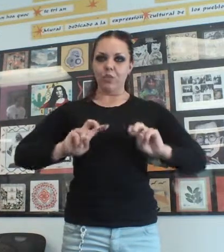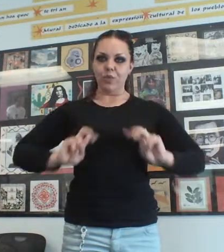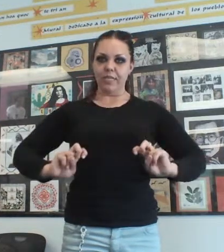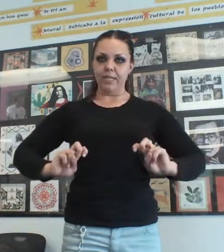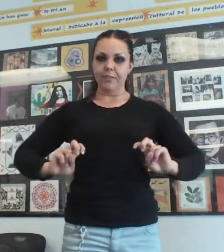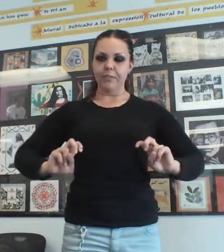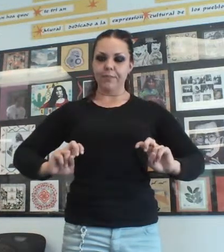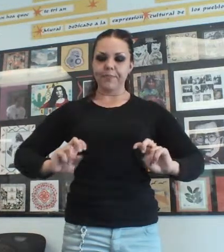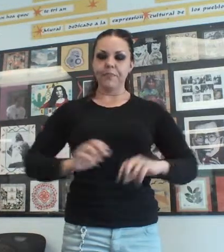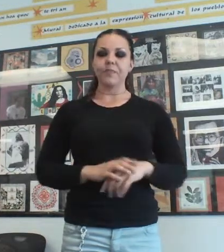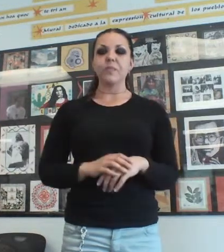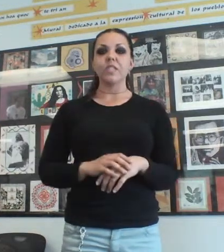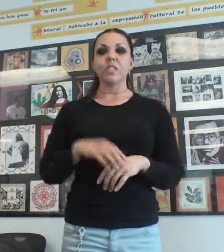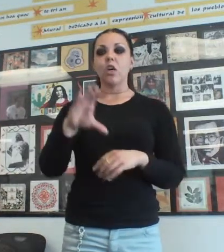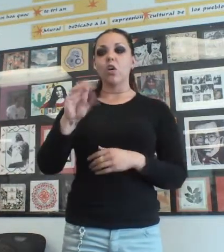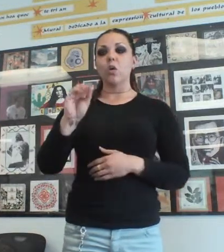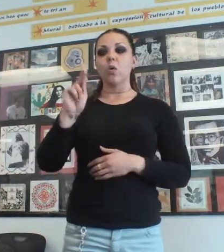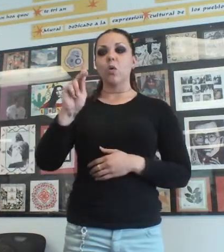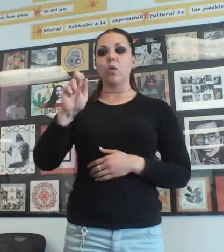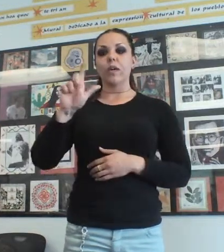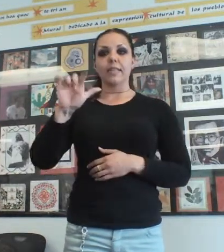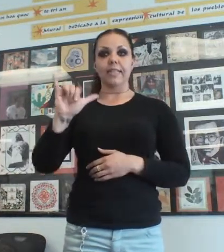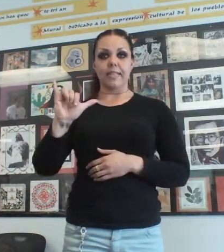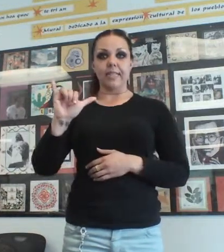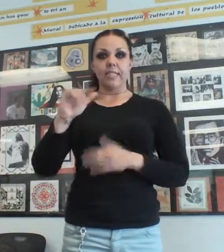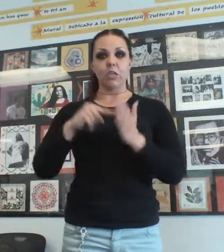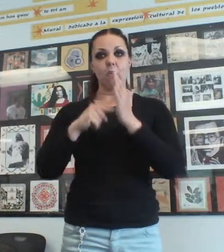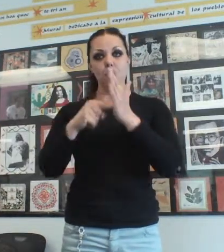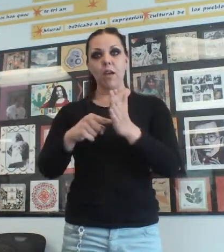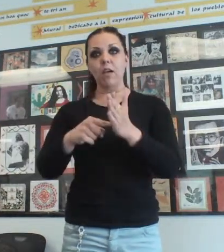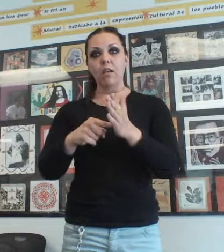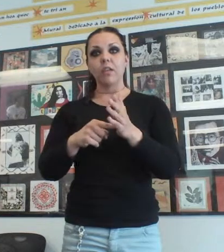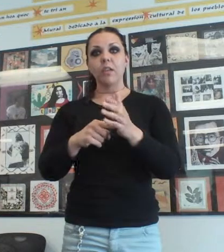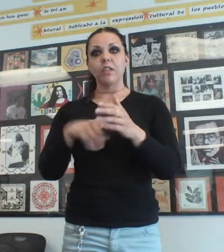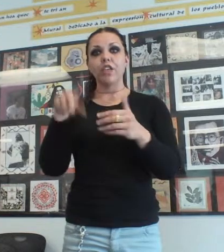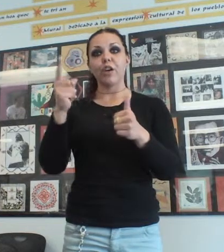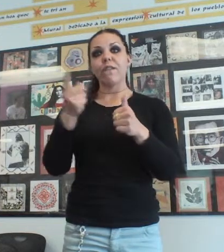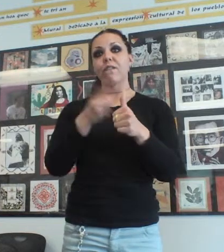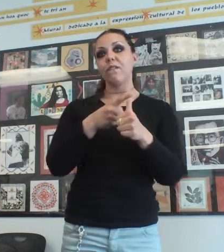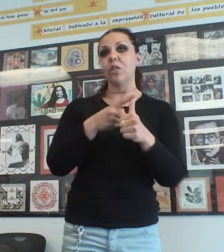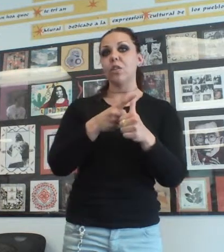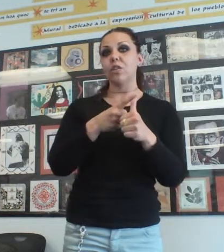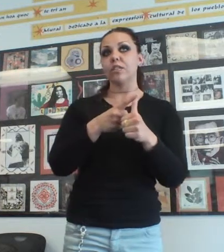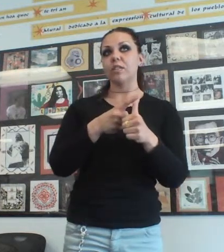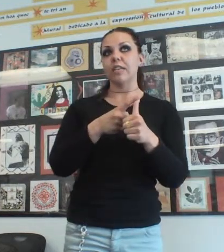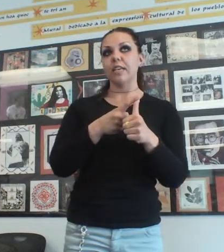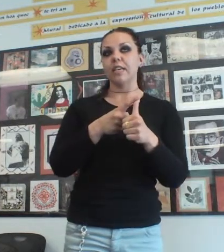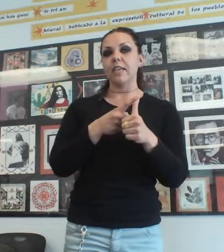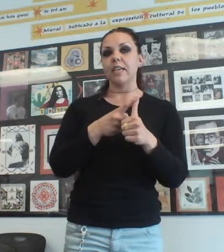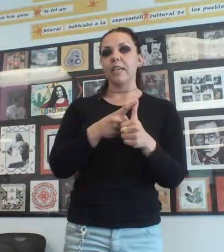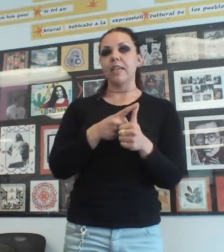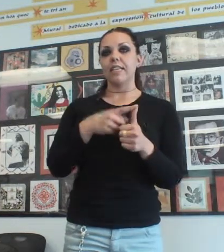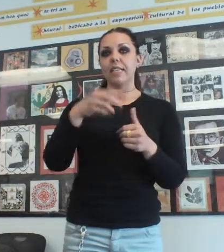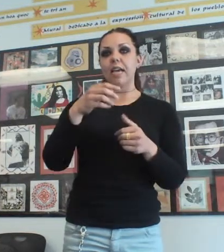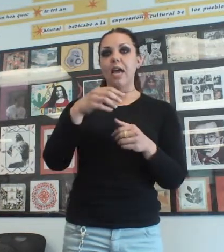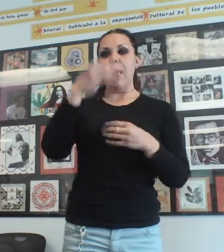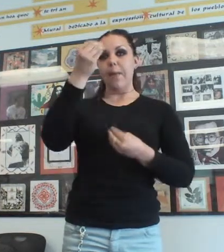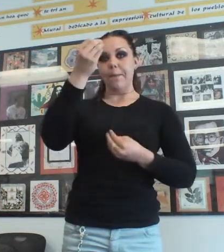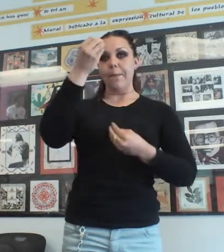Coakley's model, his first stage is message reception. Okay? First stage,